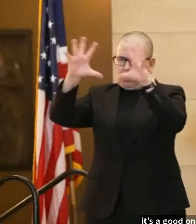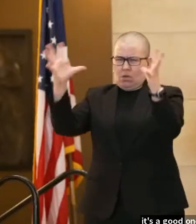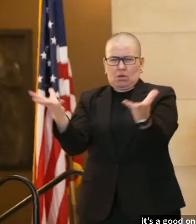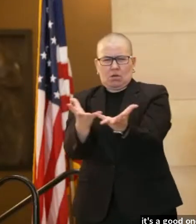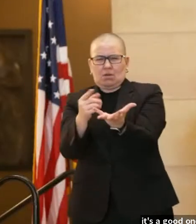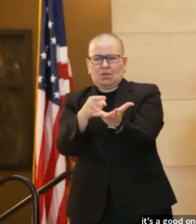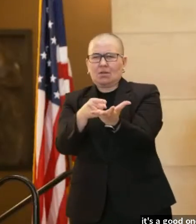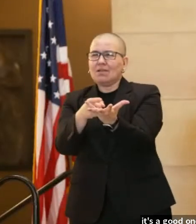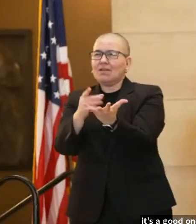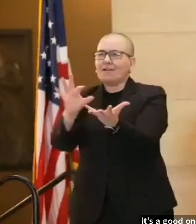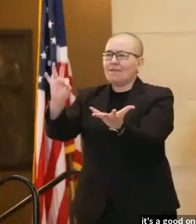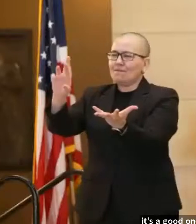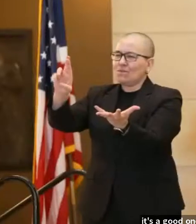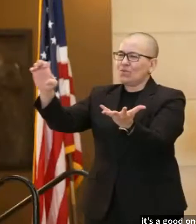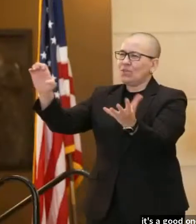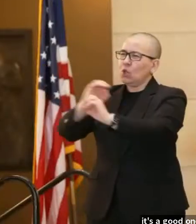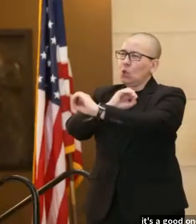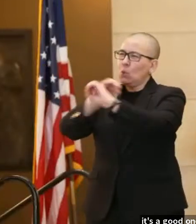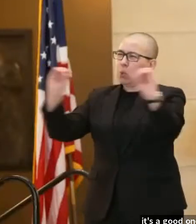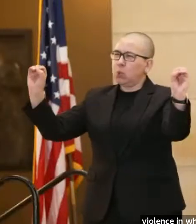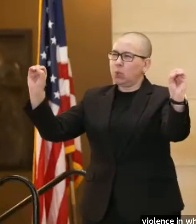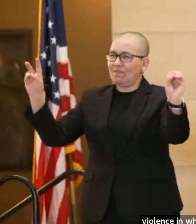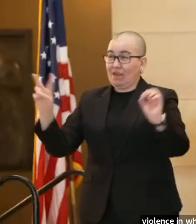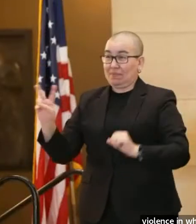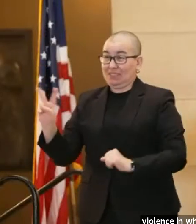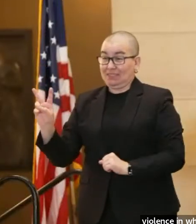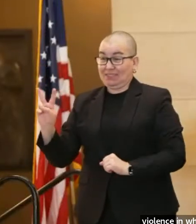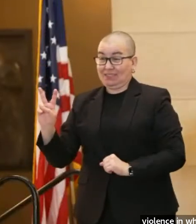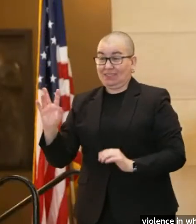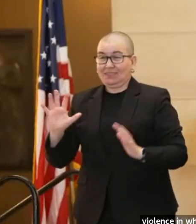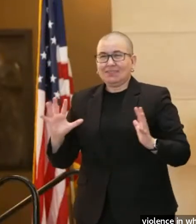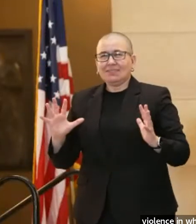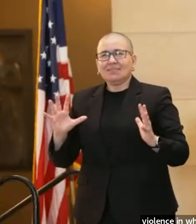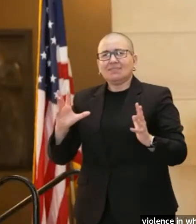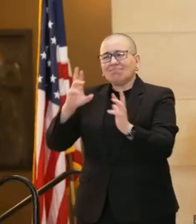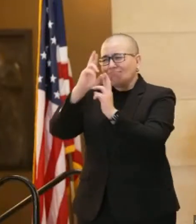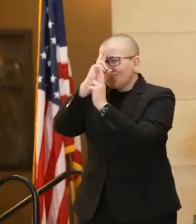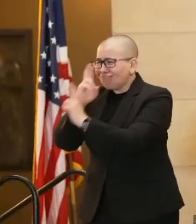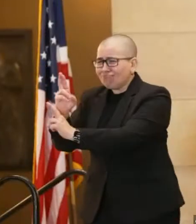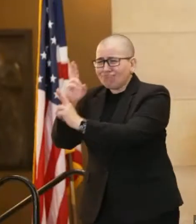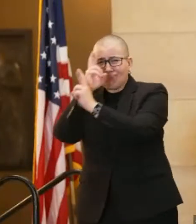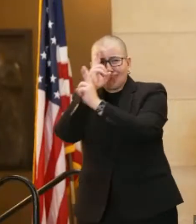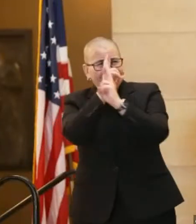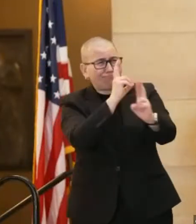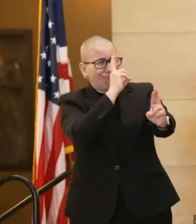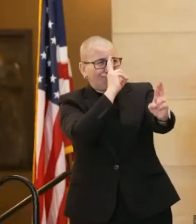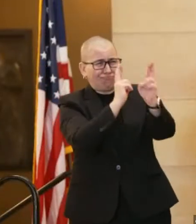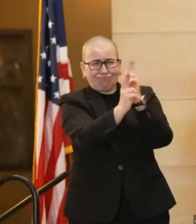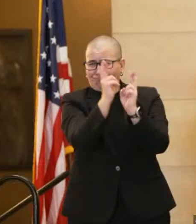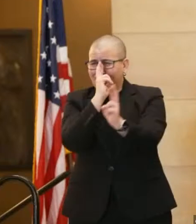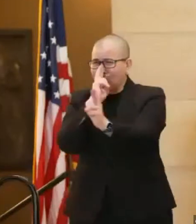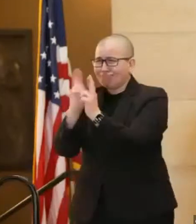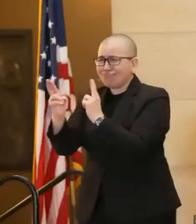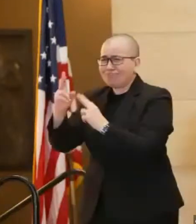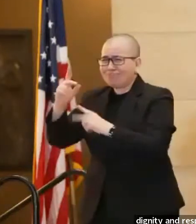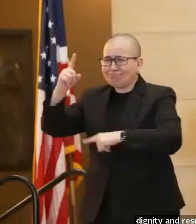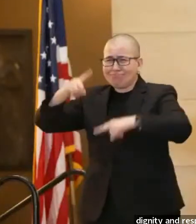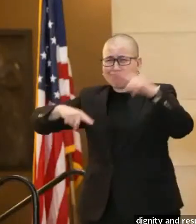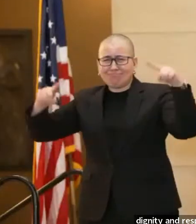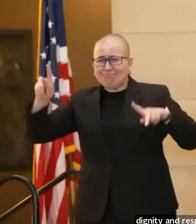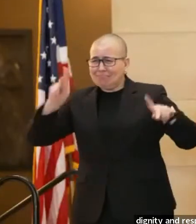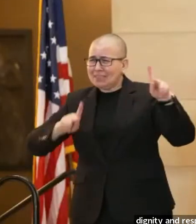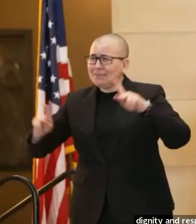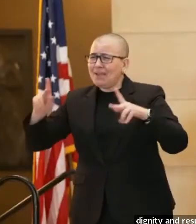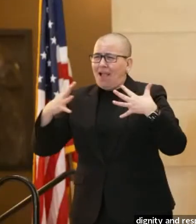beings are treated with dignity and respect, and communities are transformed through safety, healing, and partnerships.